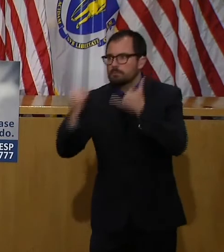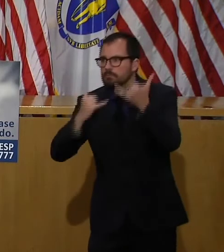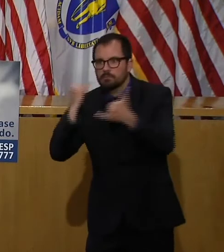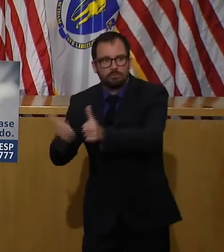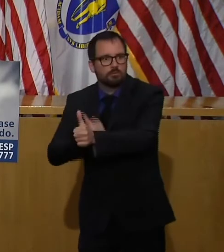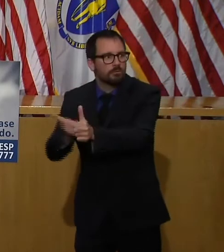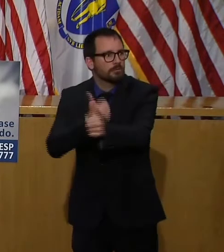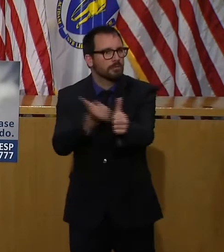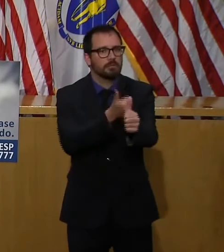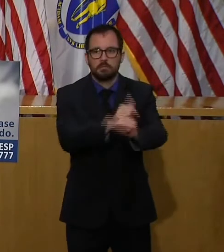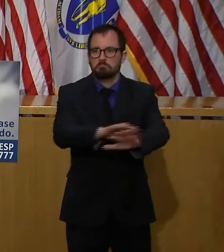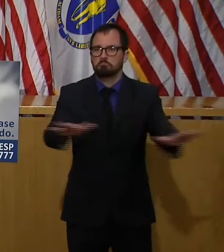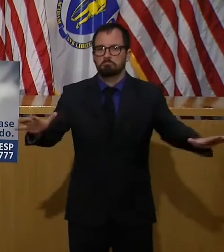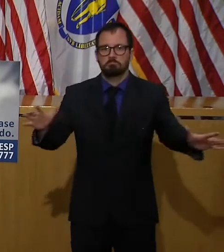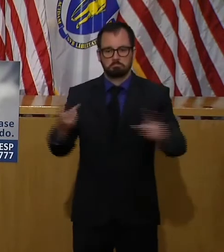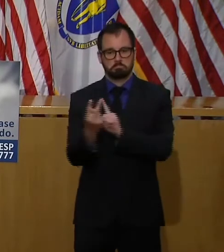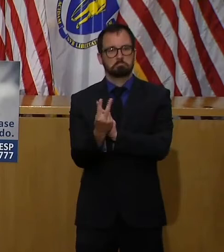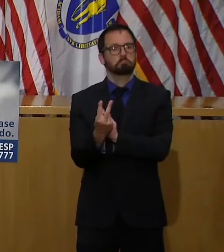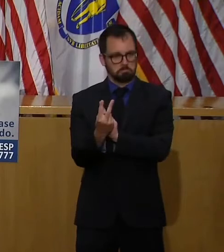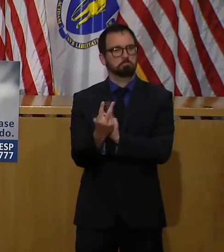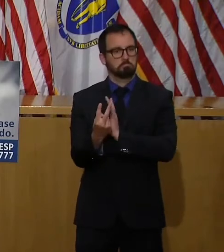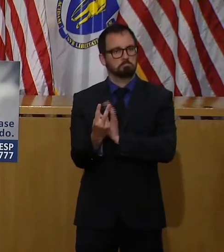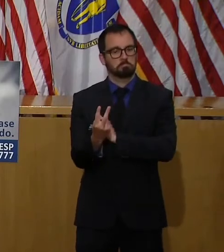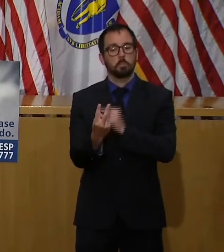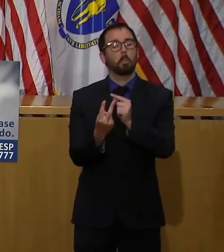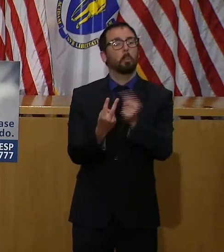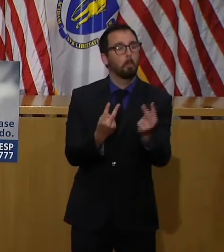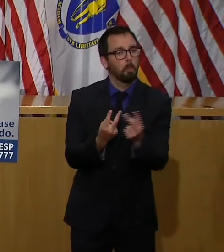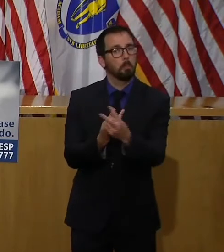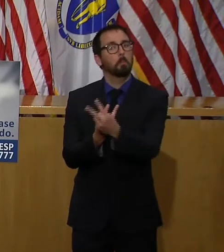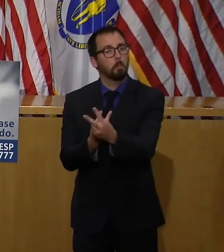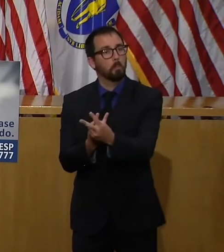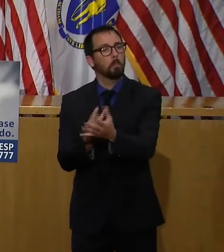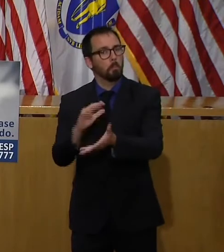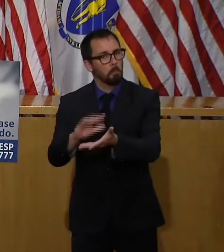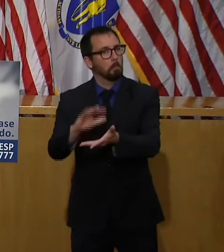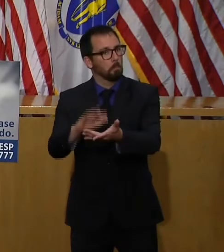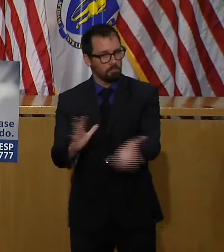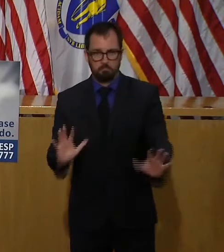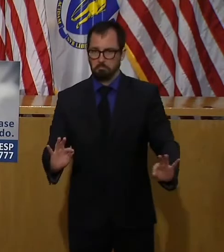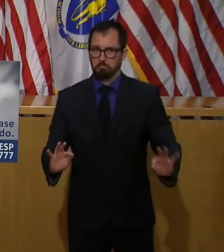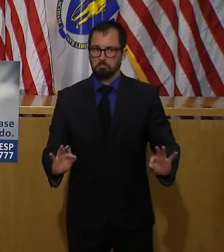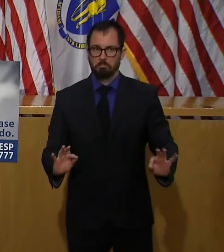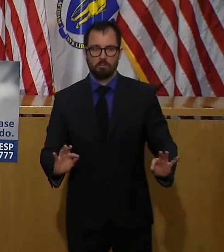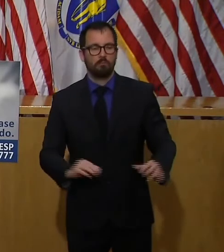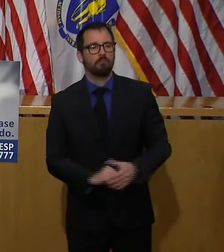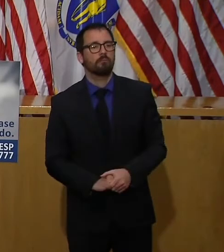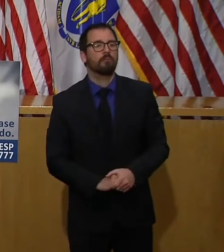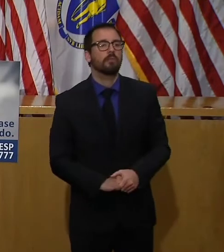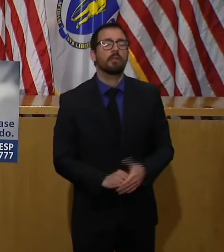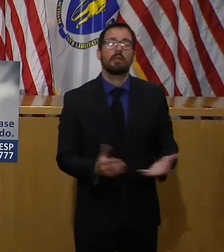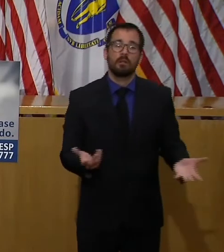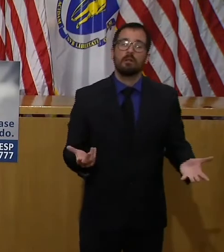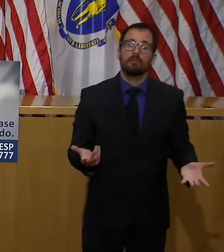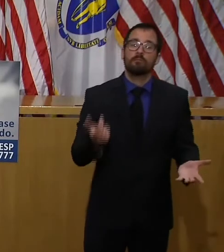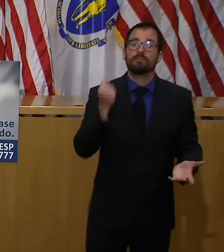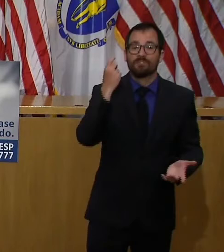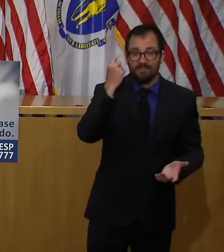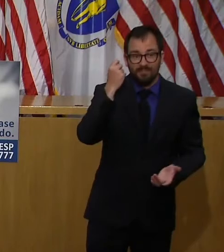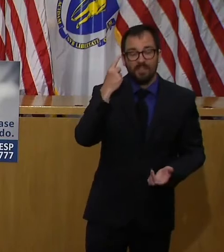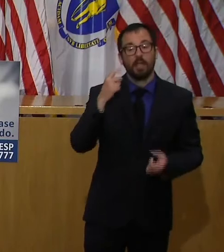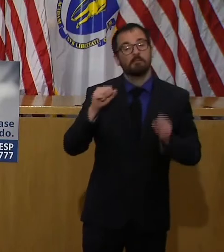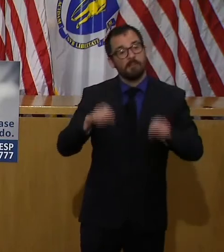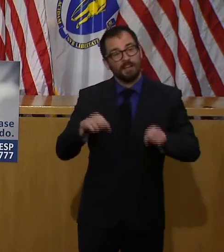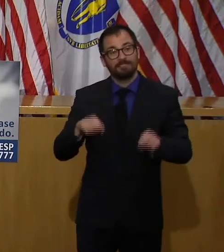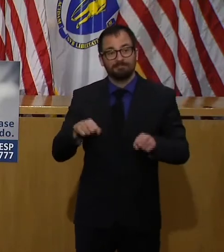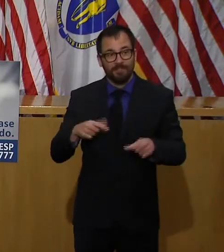again. That means our community tracing collaborative will continue to be important to supplement the work of our state